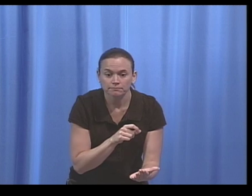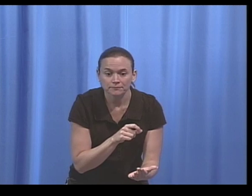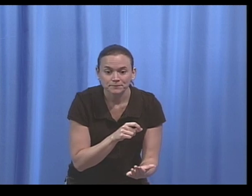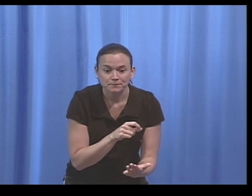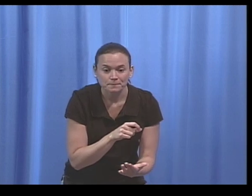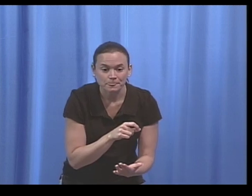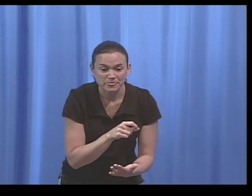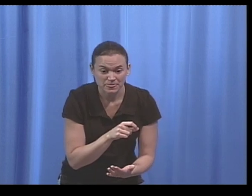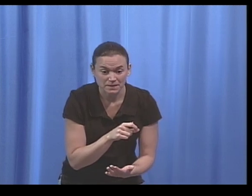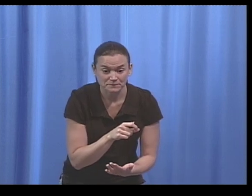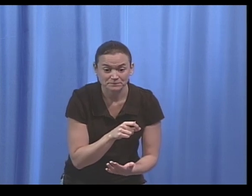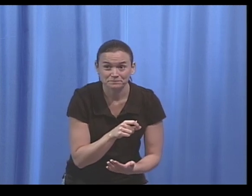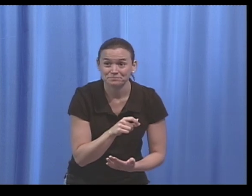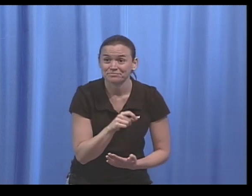hen.